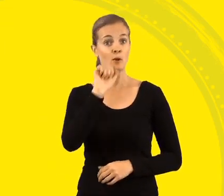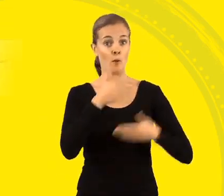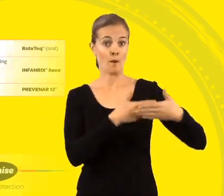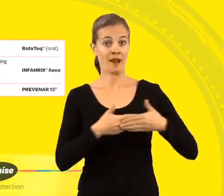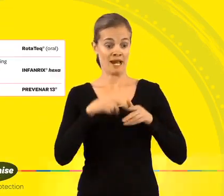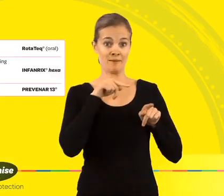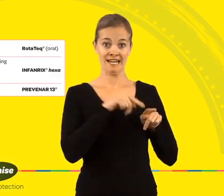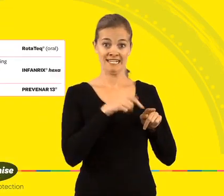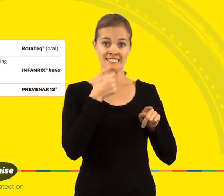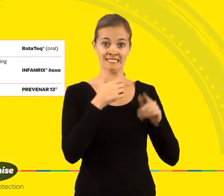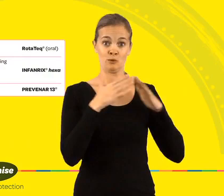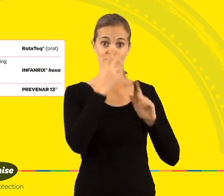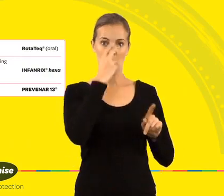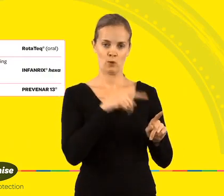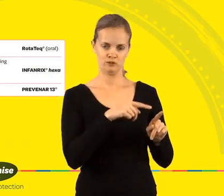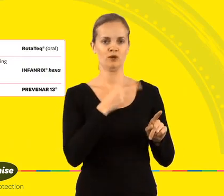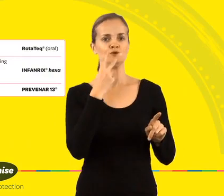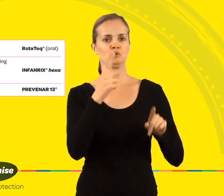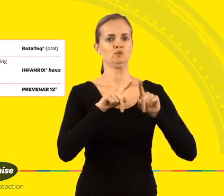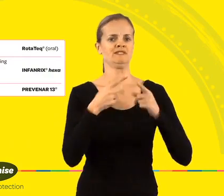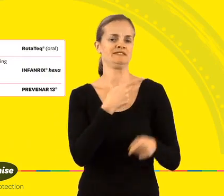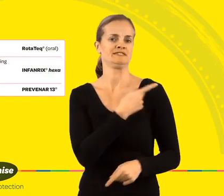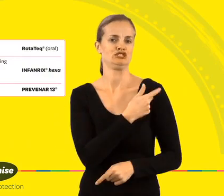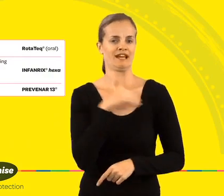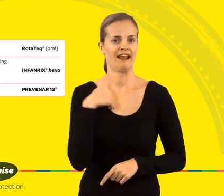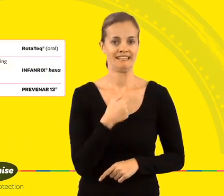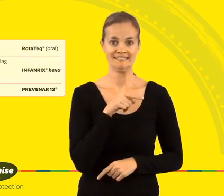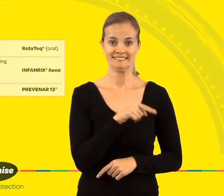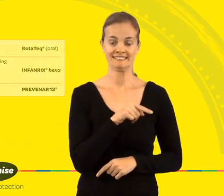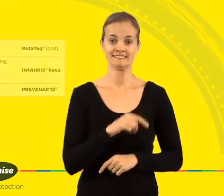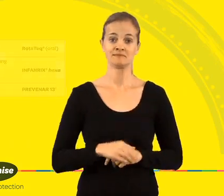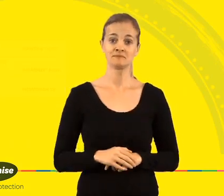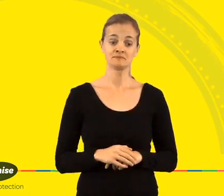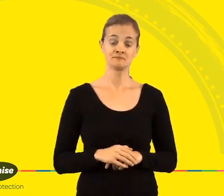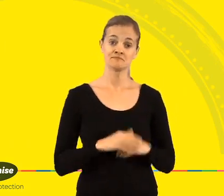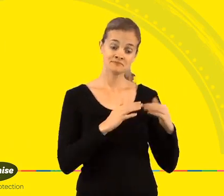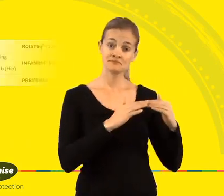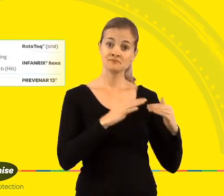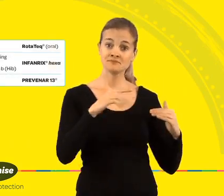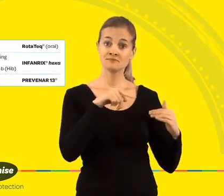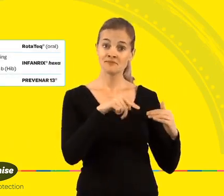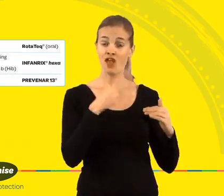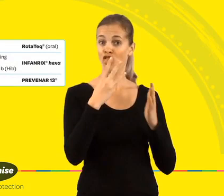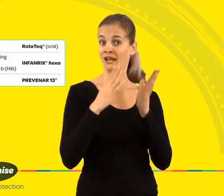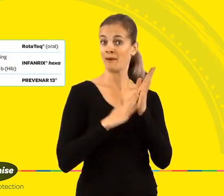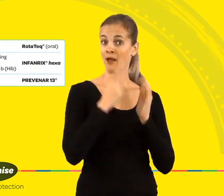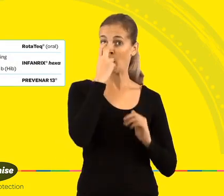In addition to the rotavirus vaccines, at 6 weeks old, your baby needs 2 injections. At 3 months